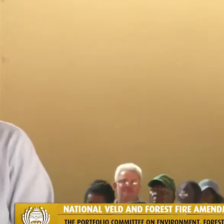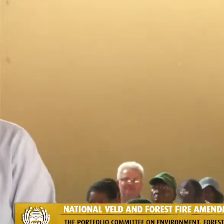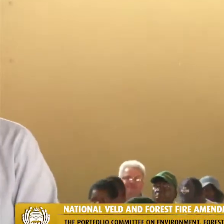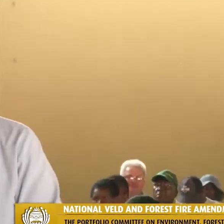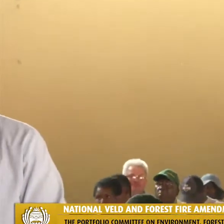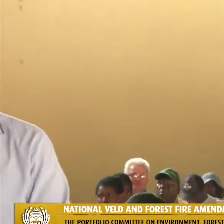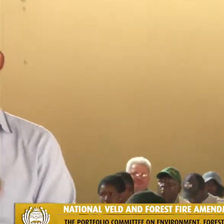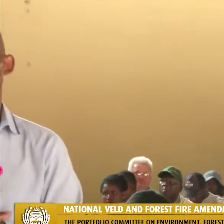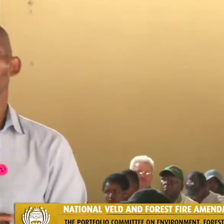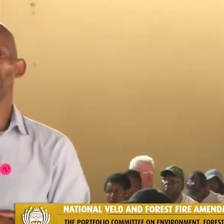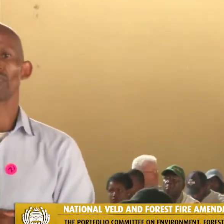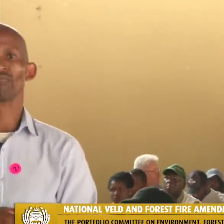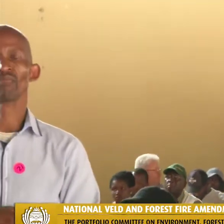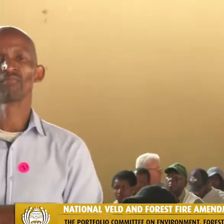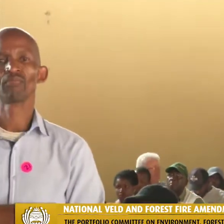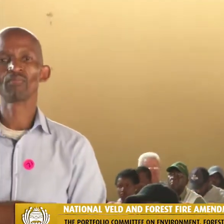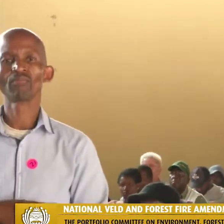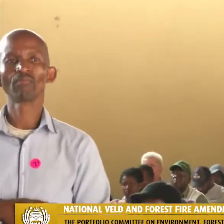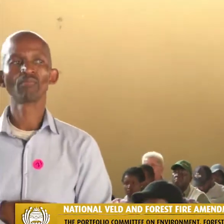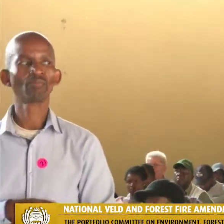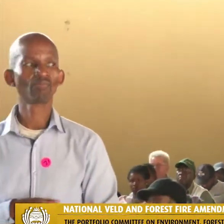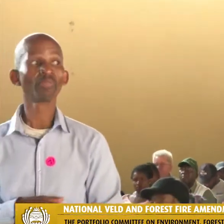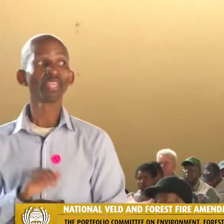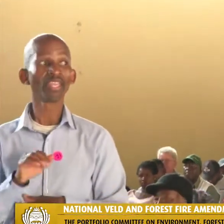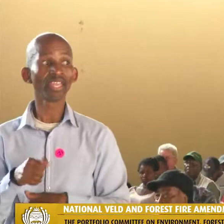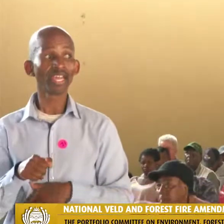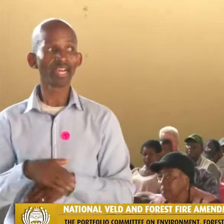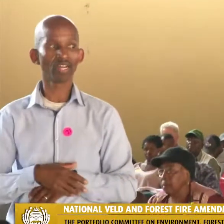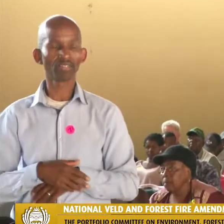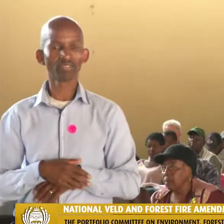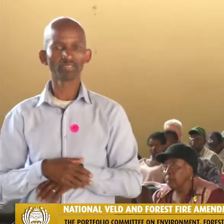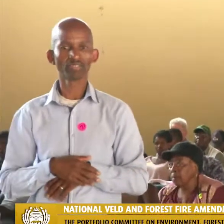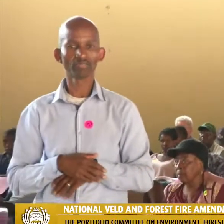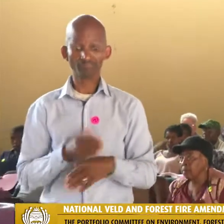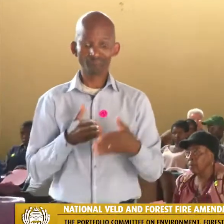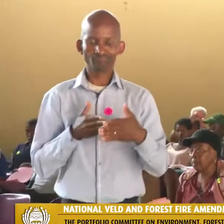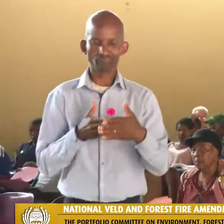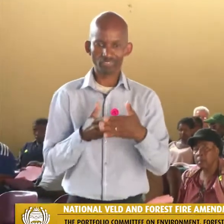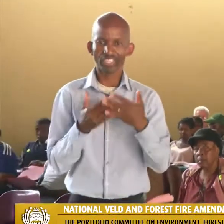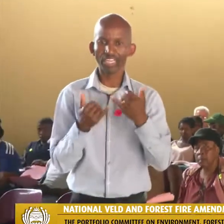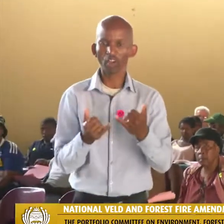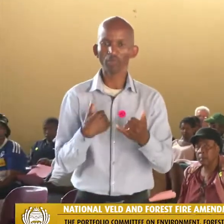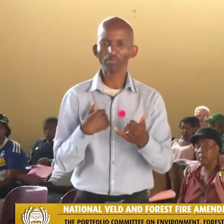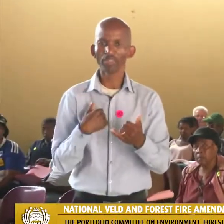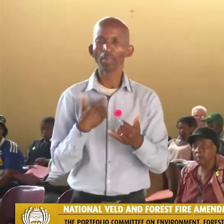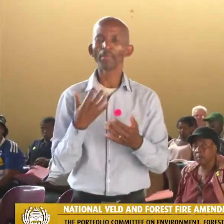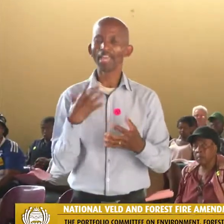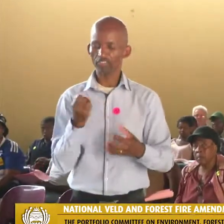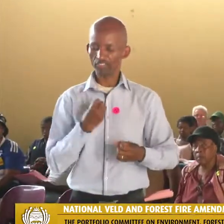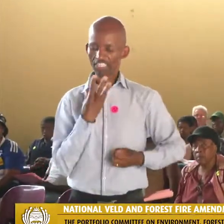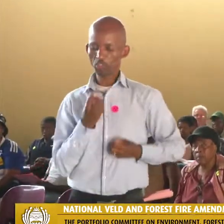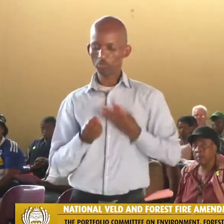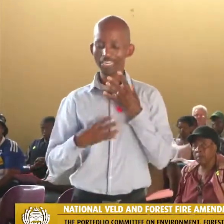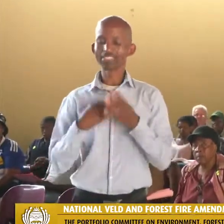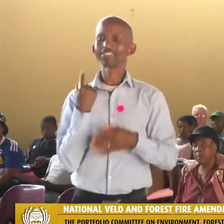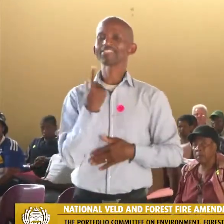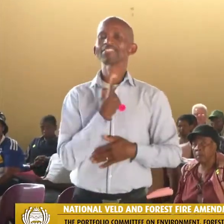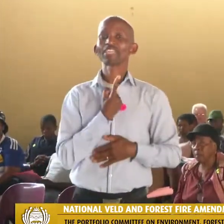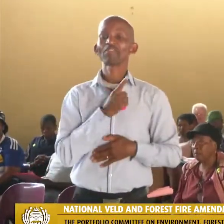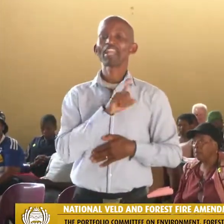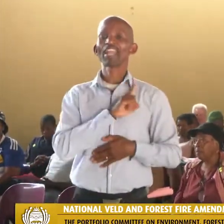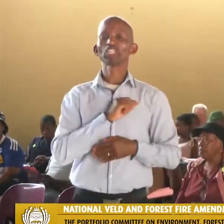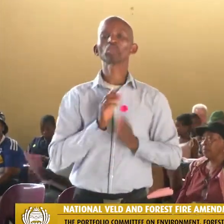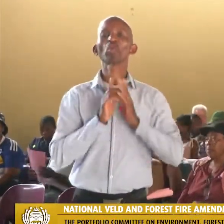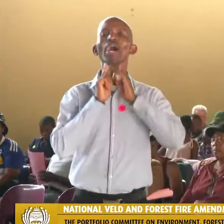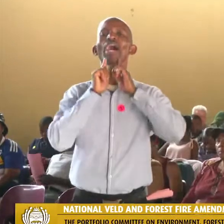The farmers are very angry, they're very agitated. E ne e se ka maikemisetso gore balemi ba tle ba tlo ntsha maikutlo a gore like The o tlo farmers- araba